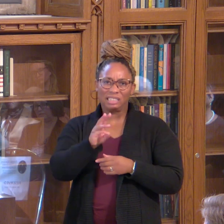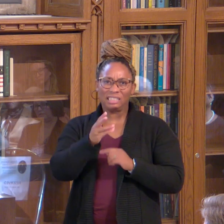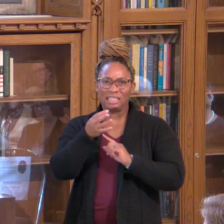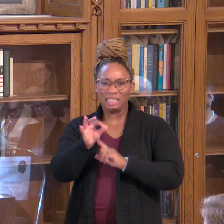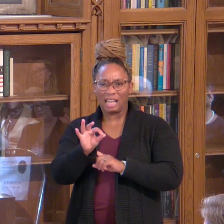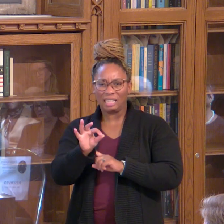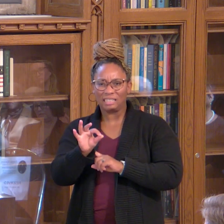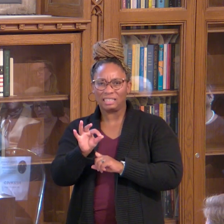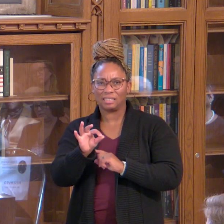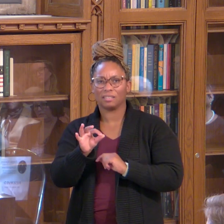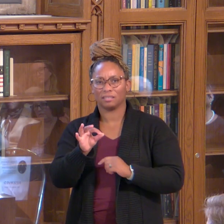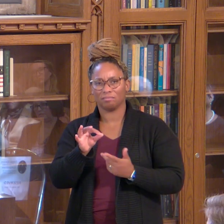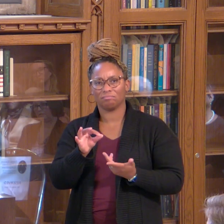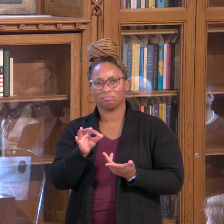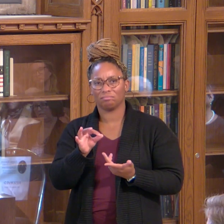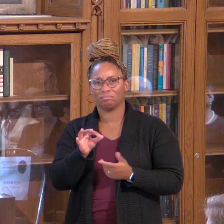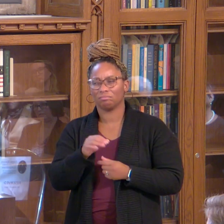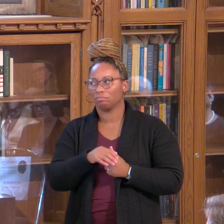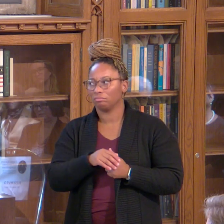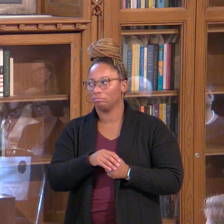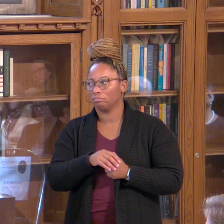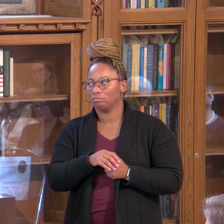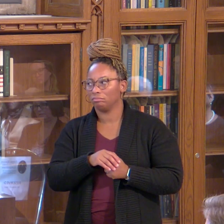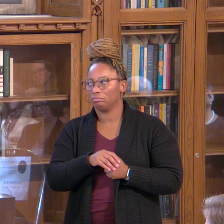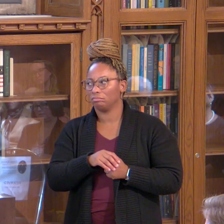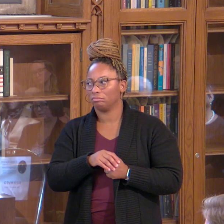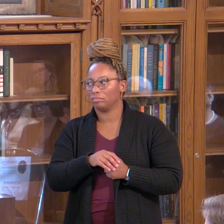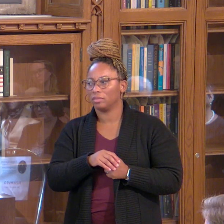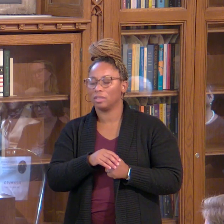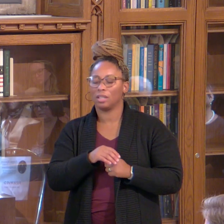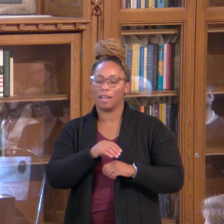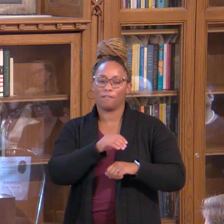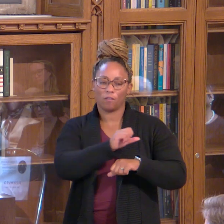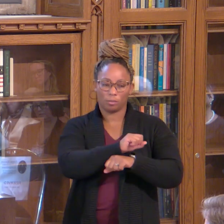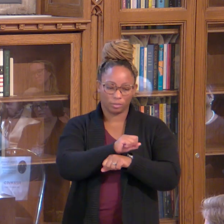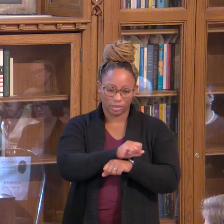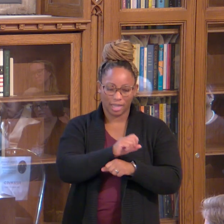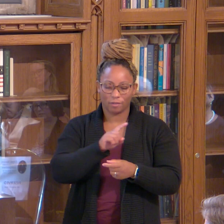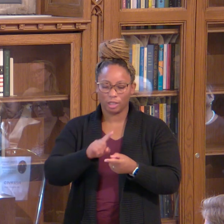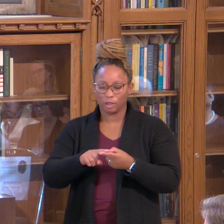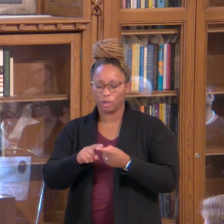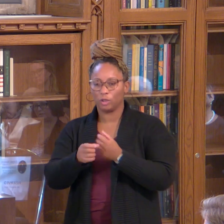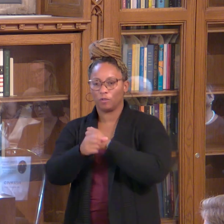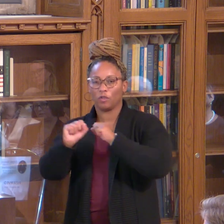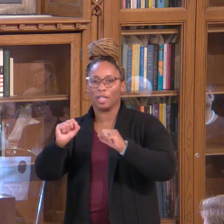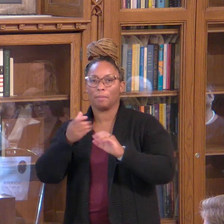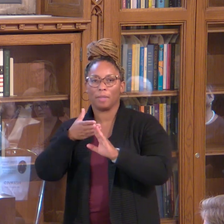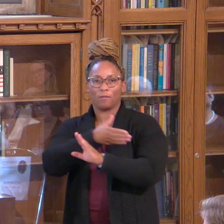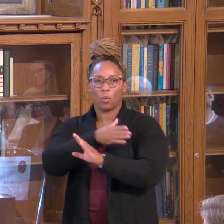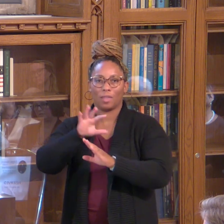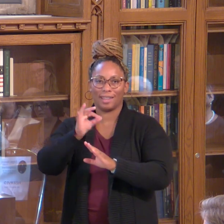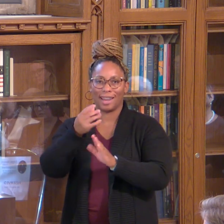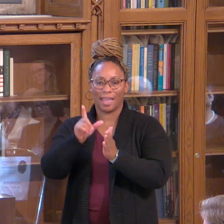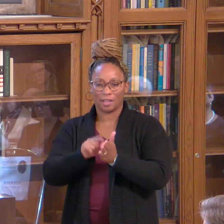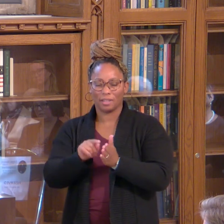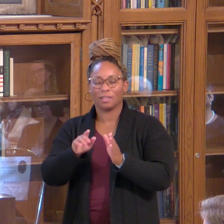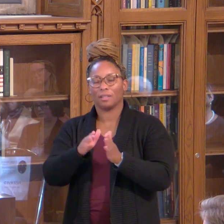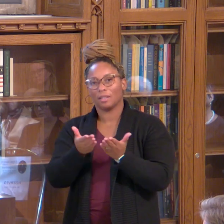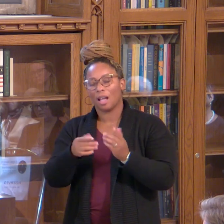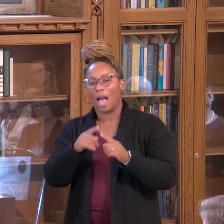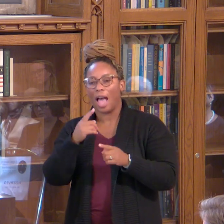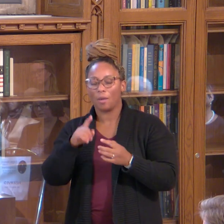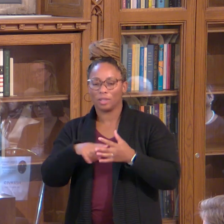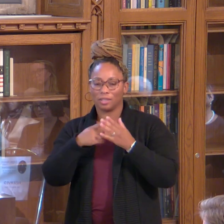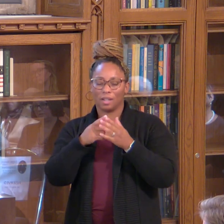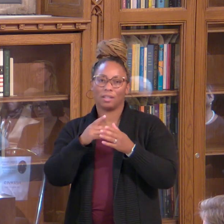couple of books with 16 19 and From Slavery to Freedom prior to the ninth Edition always began the story with the